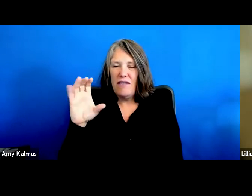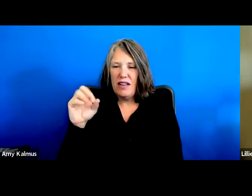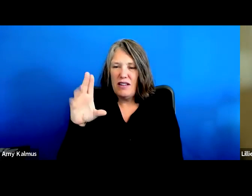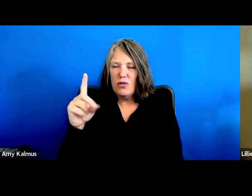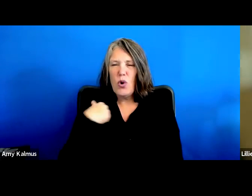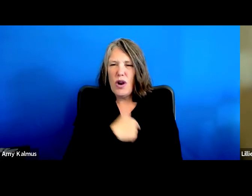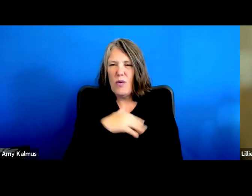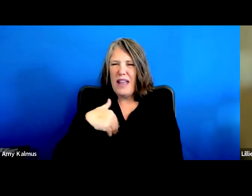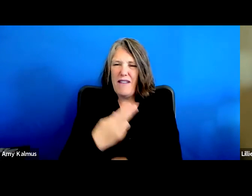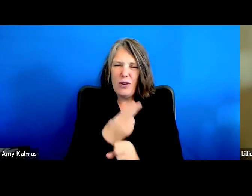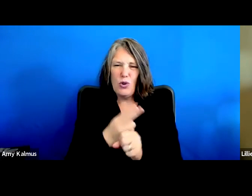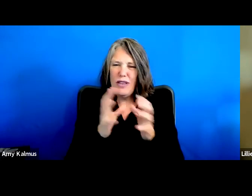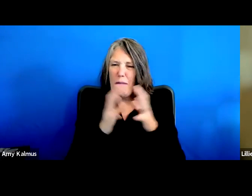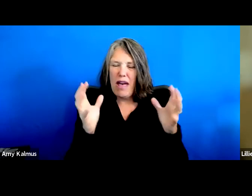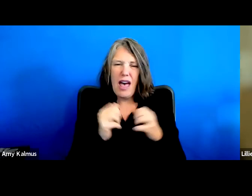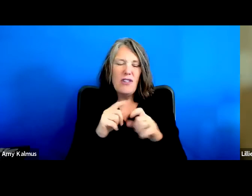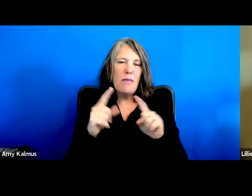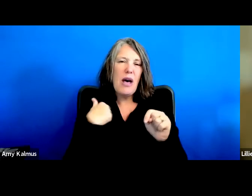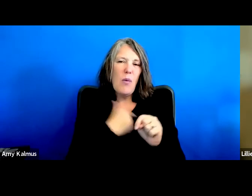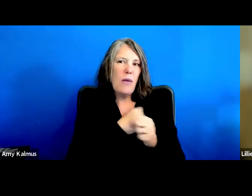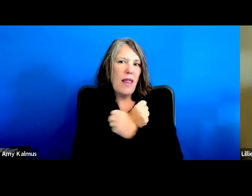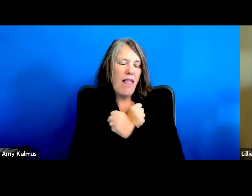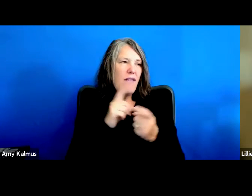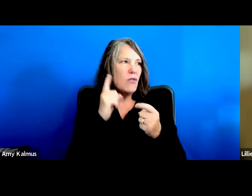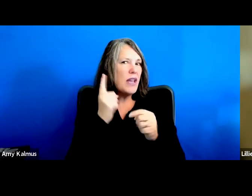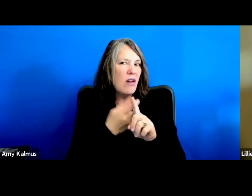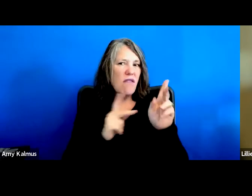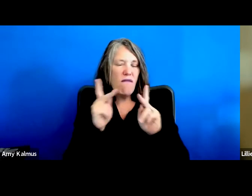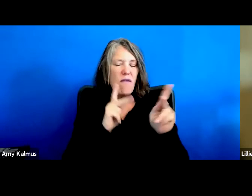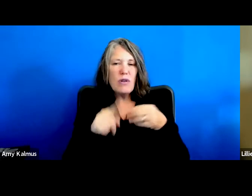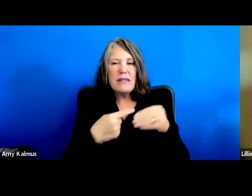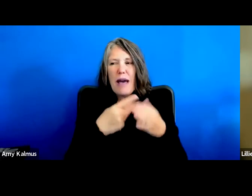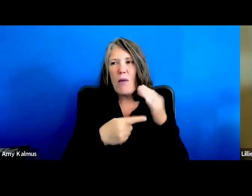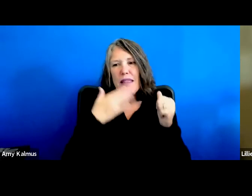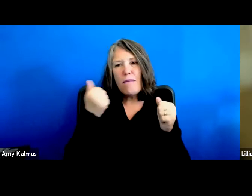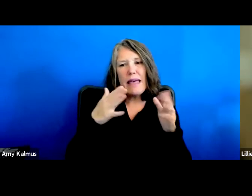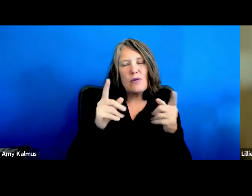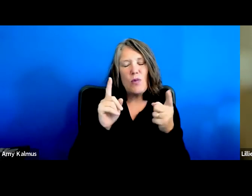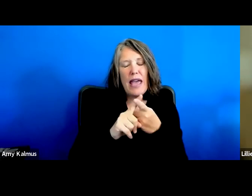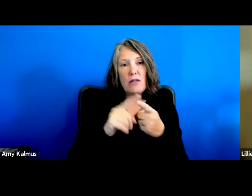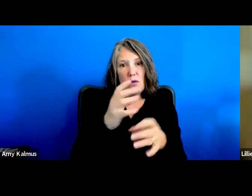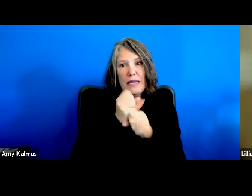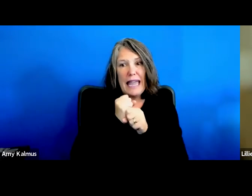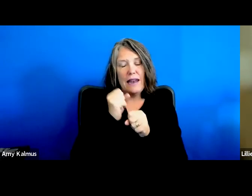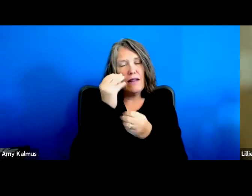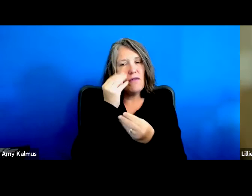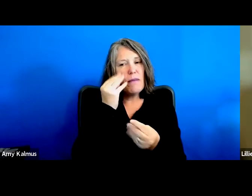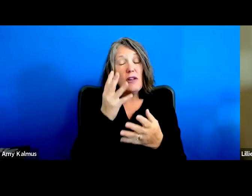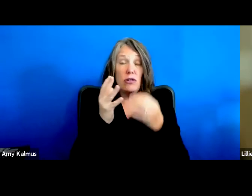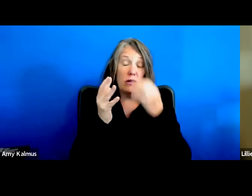we haven't used it that much, but we would love to hear from folks about what is the best way that you prefer to receive information. Is